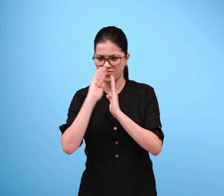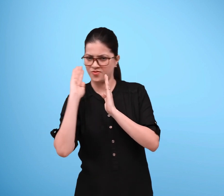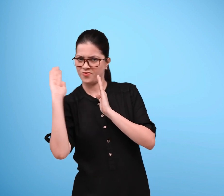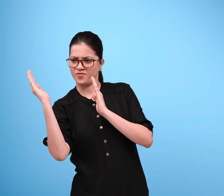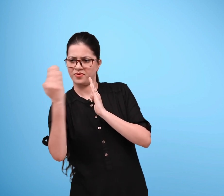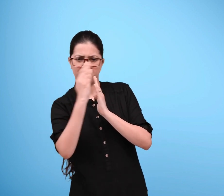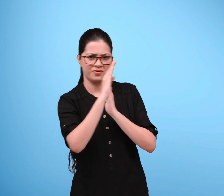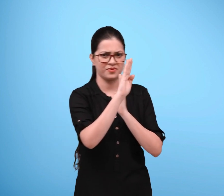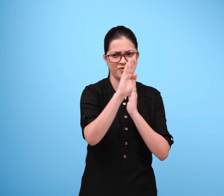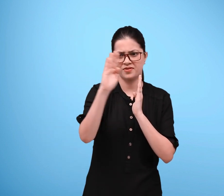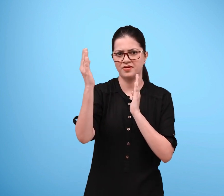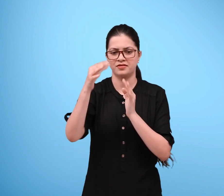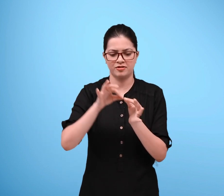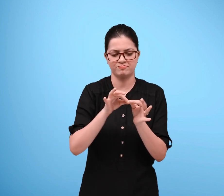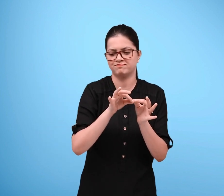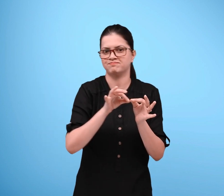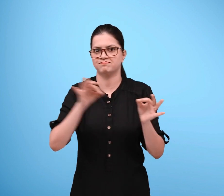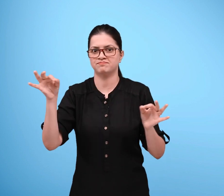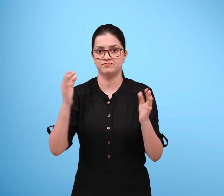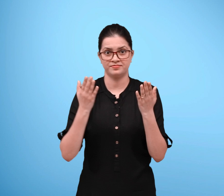Measuring the length of a curved line.